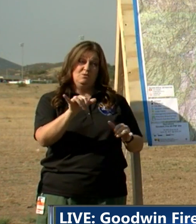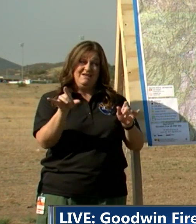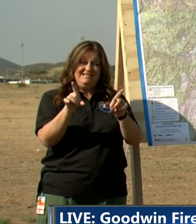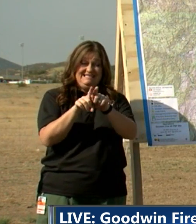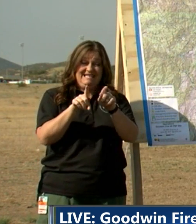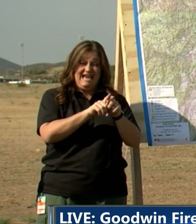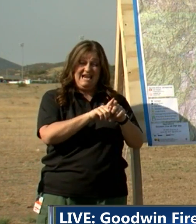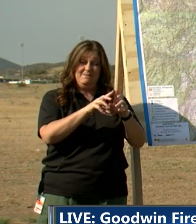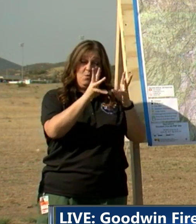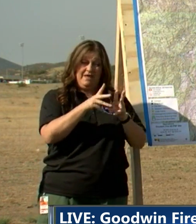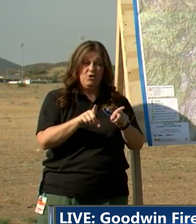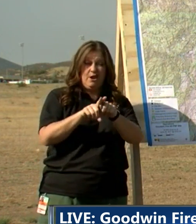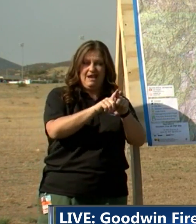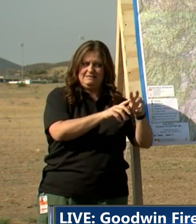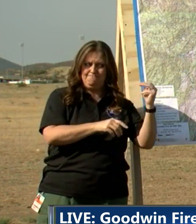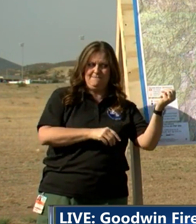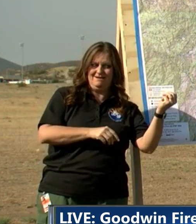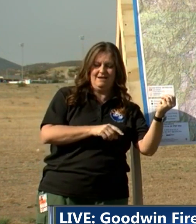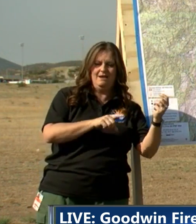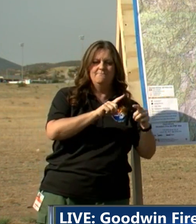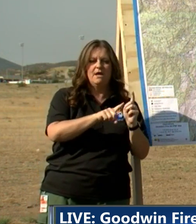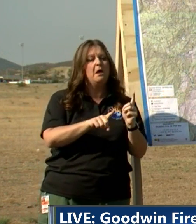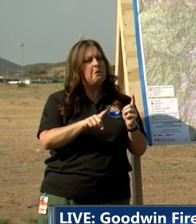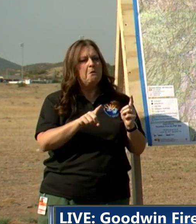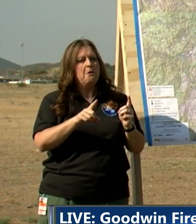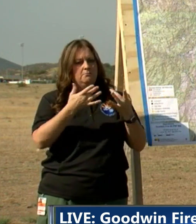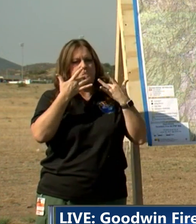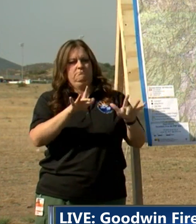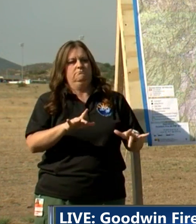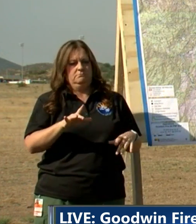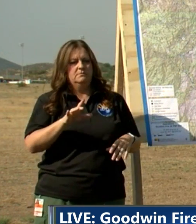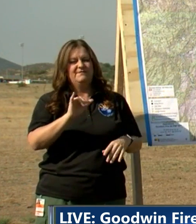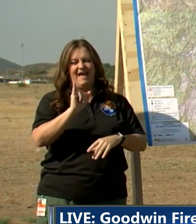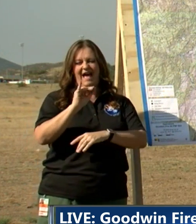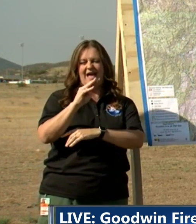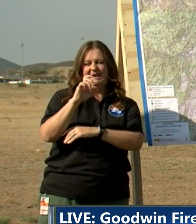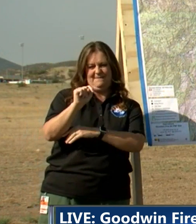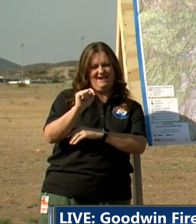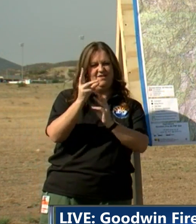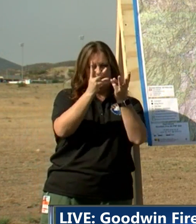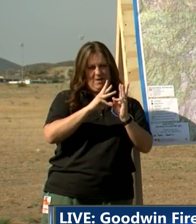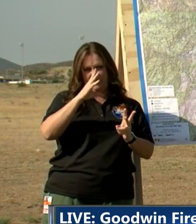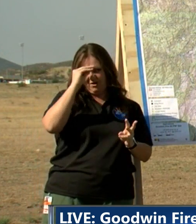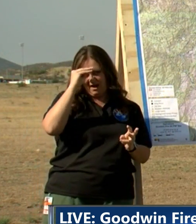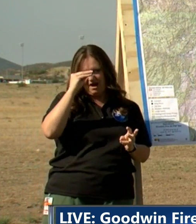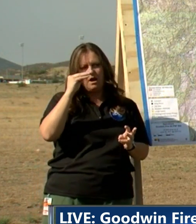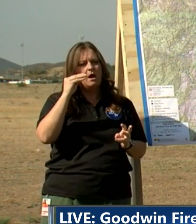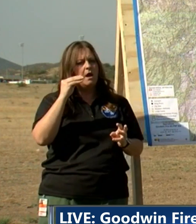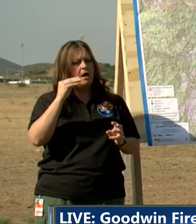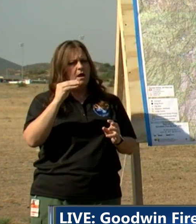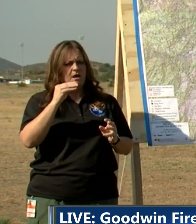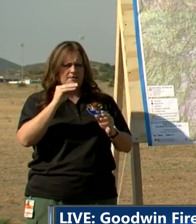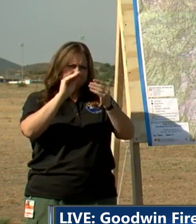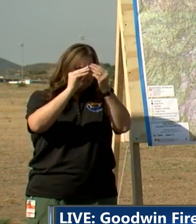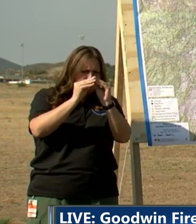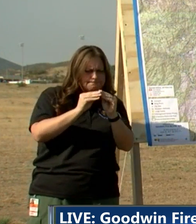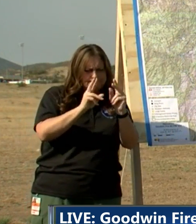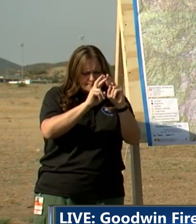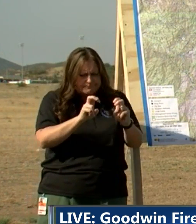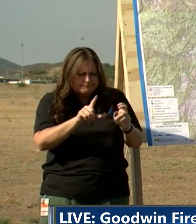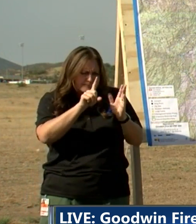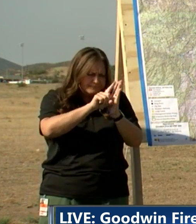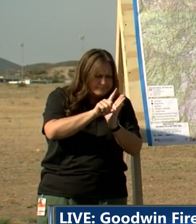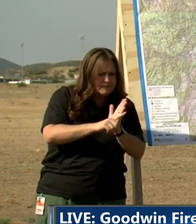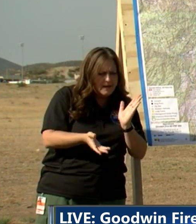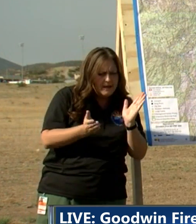behavior. Our fire behavior analysis and our IMET, the weather guy, kind of reran some numbers, and what